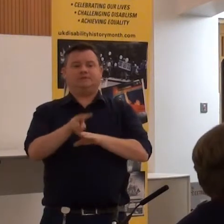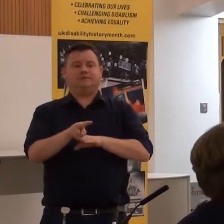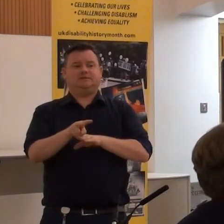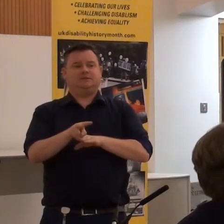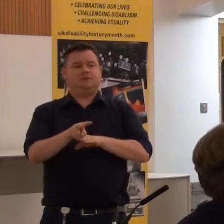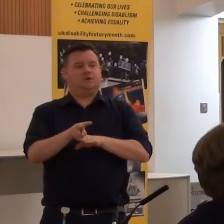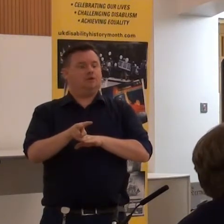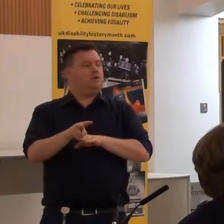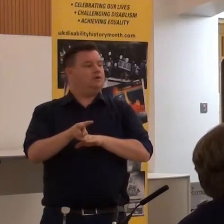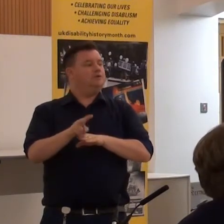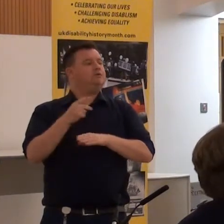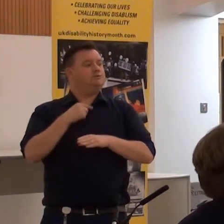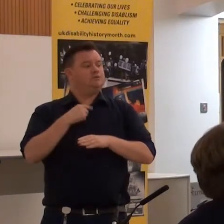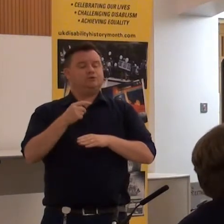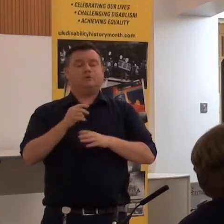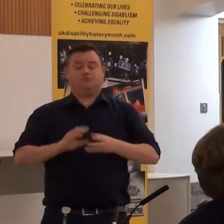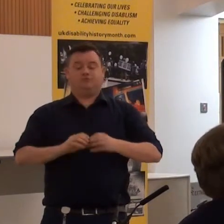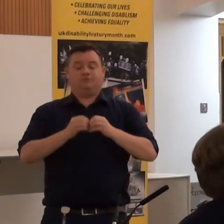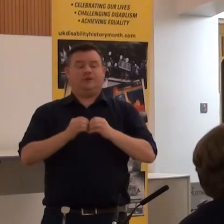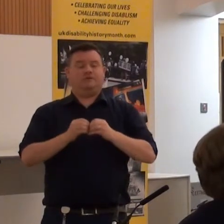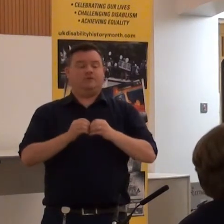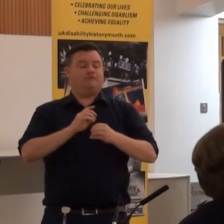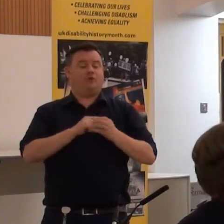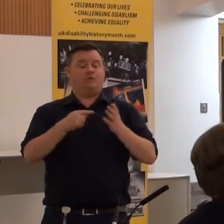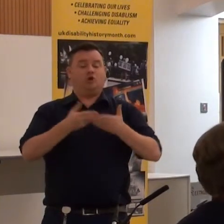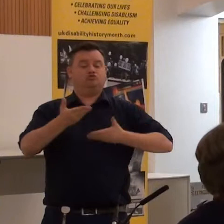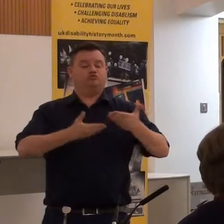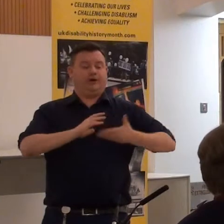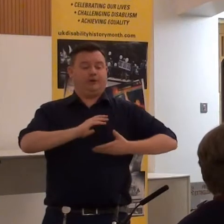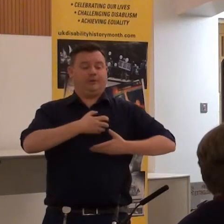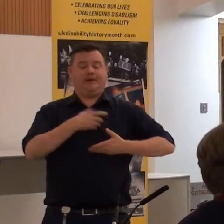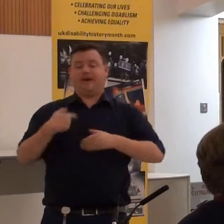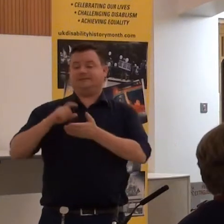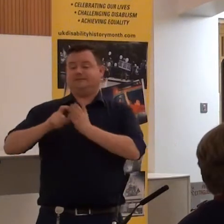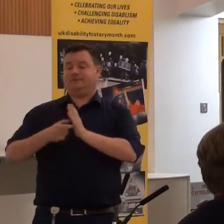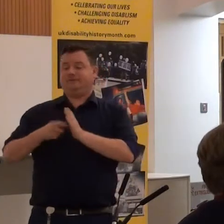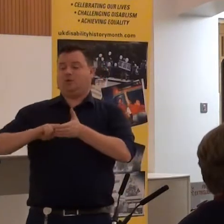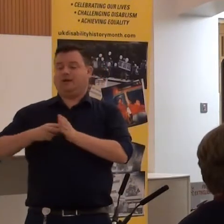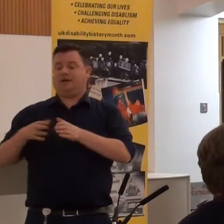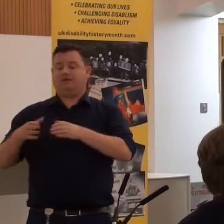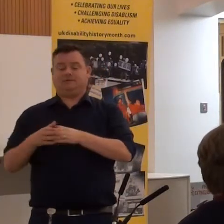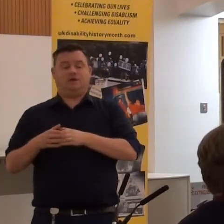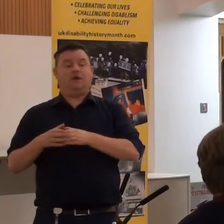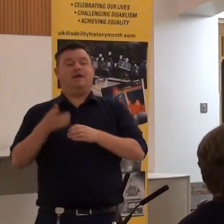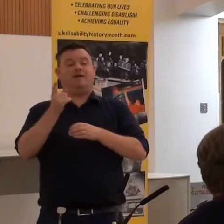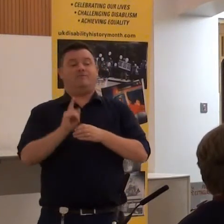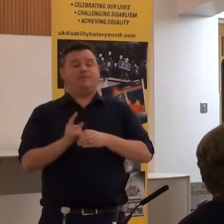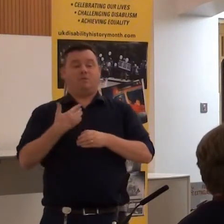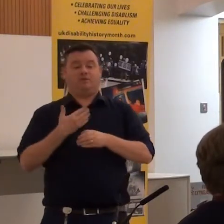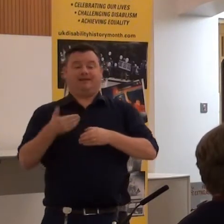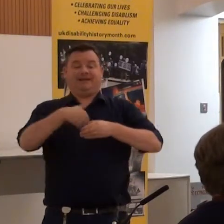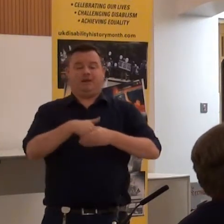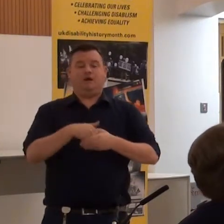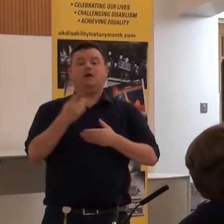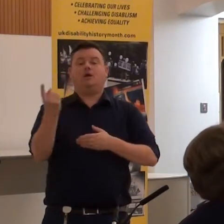to rebuild the disability movement, both from the trade unions and various disability organisations. People want to get into that, come along in 2 weeks'